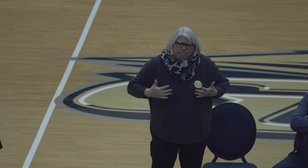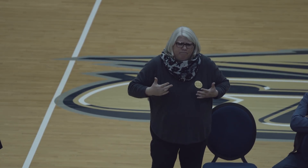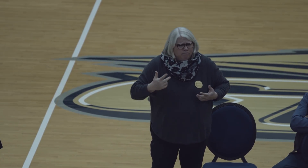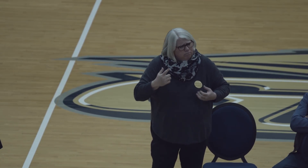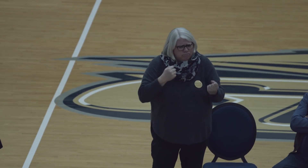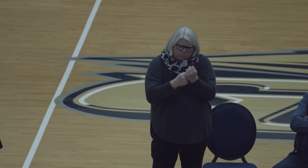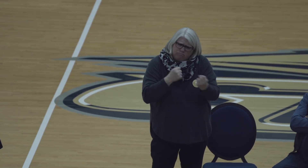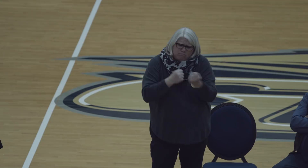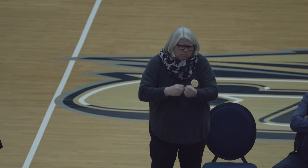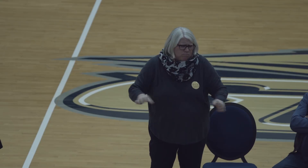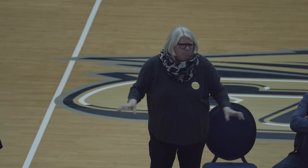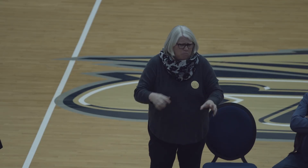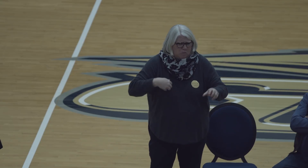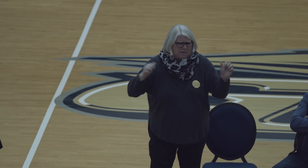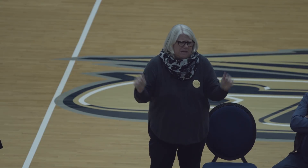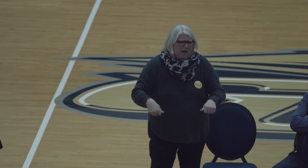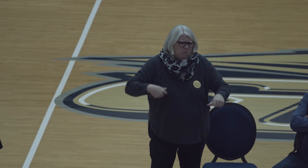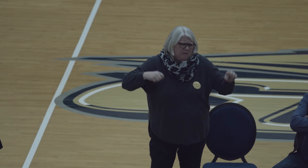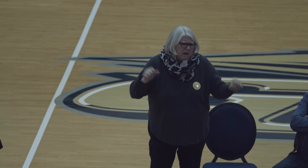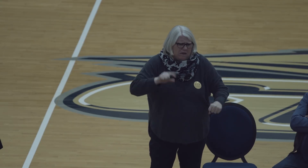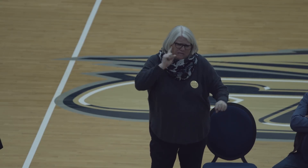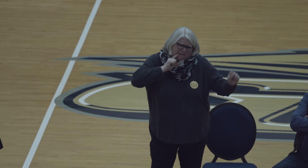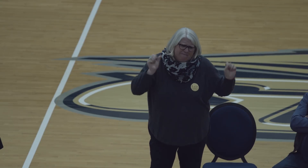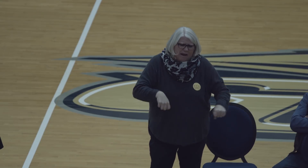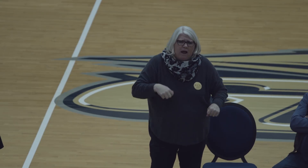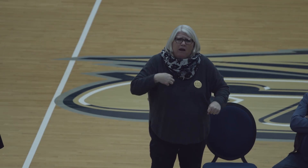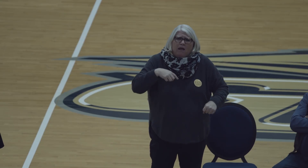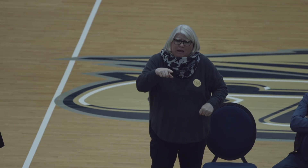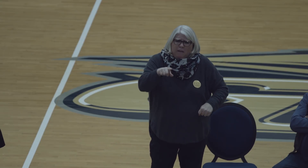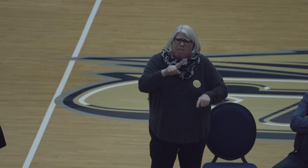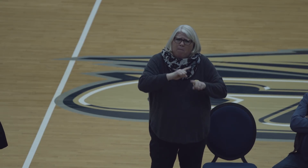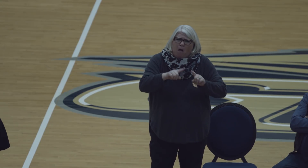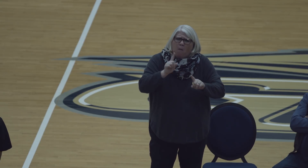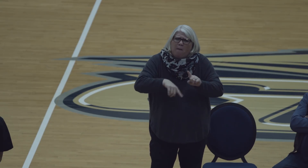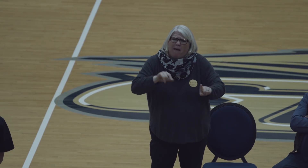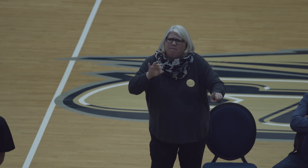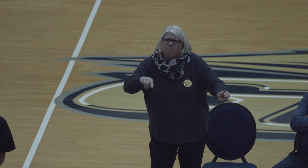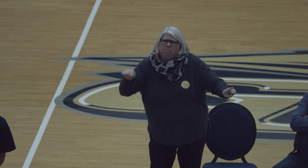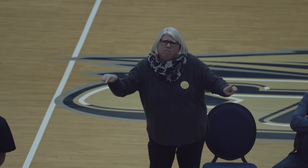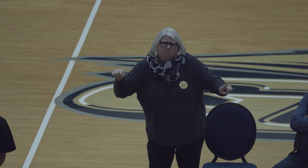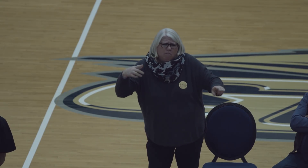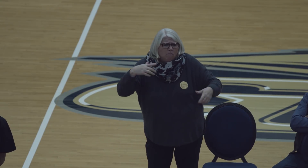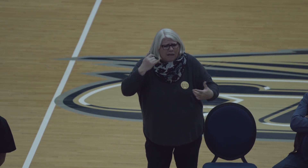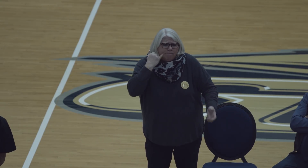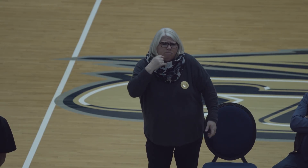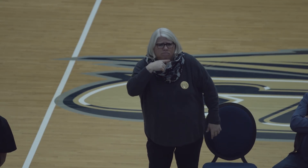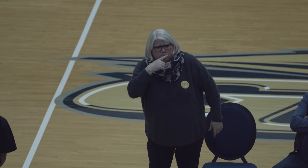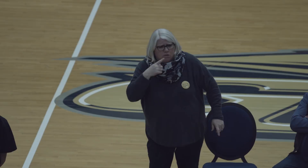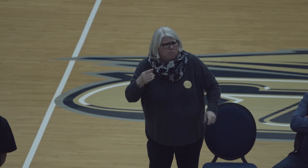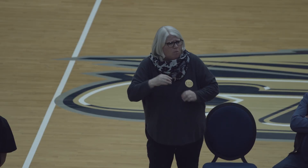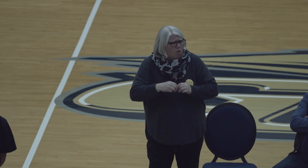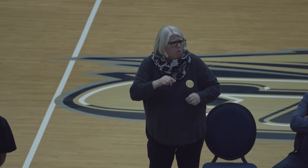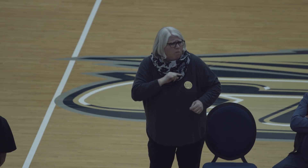who was adamantly in support of deaf people being able to do this now, and